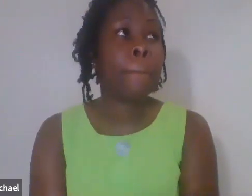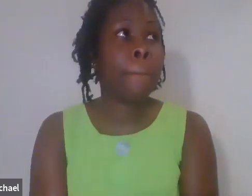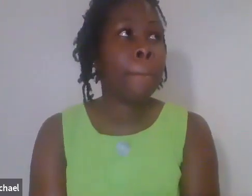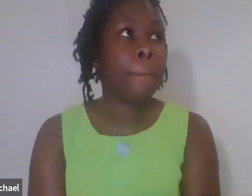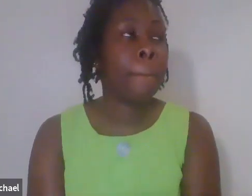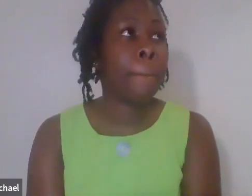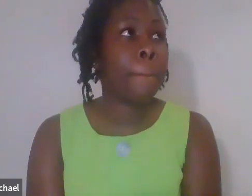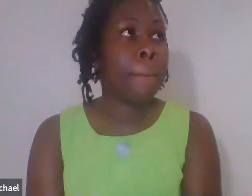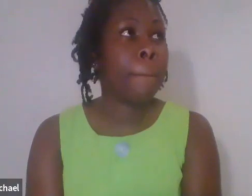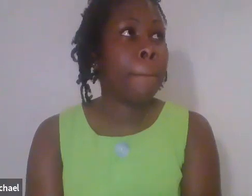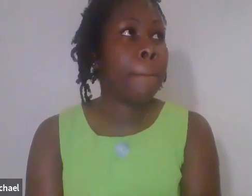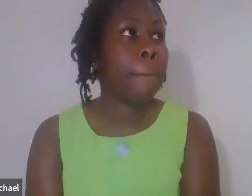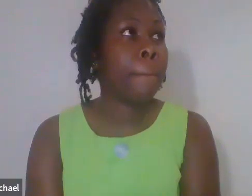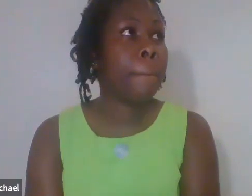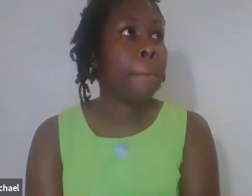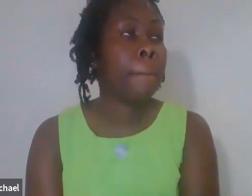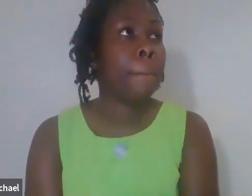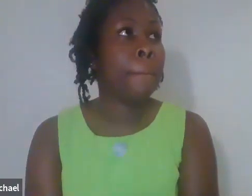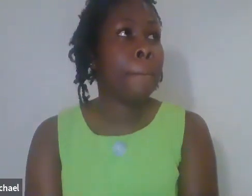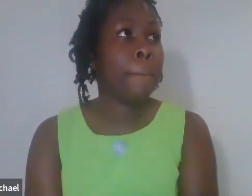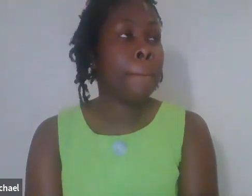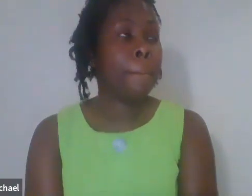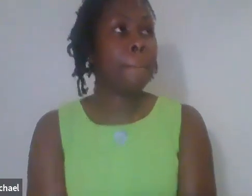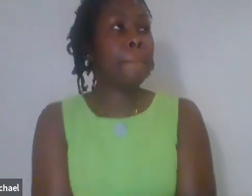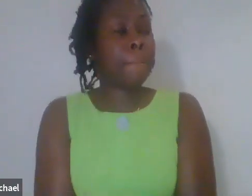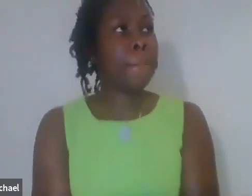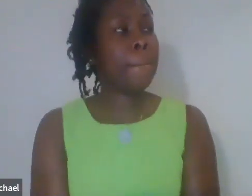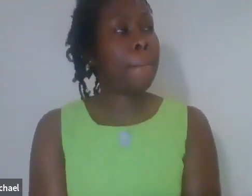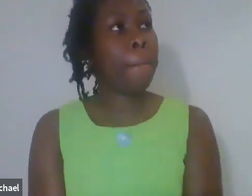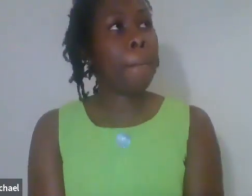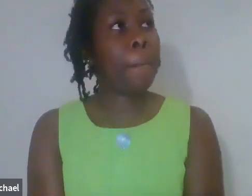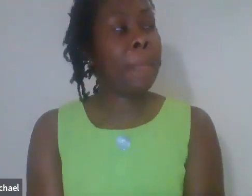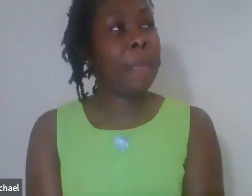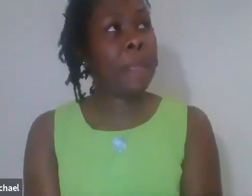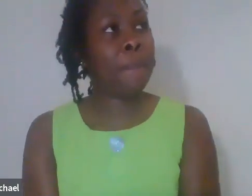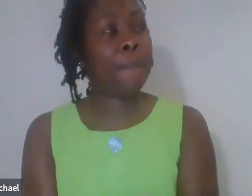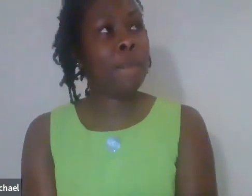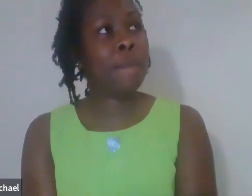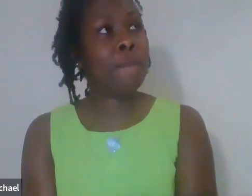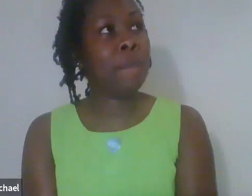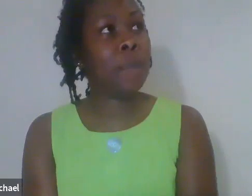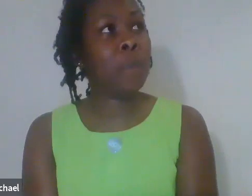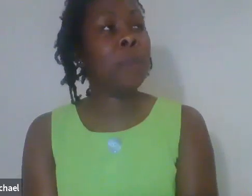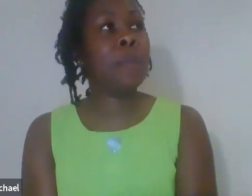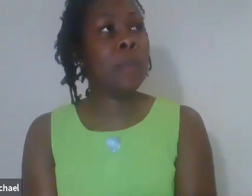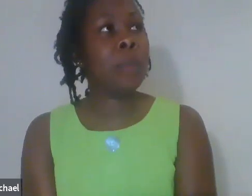doing strategic management, and I am in my 4th year, 2nd semester, just waiting